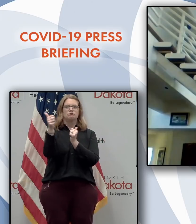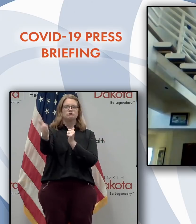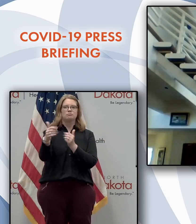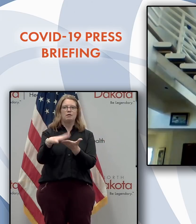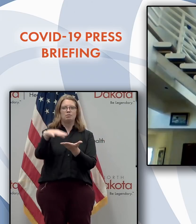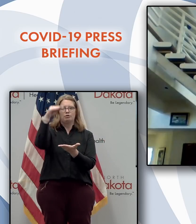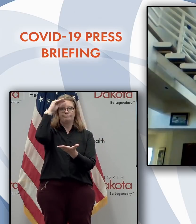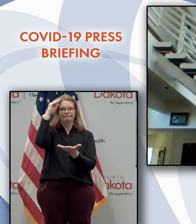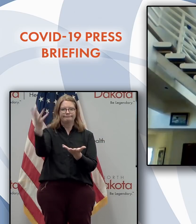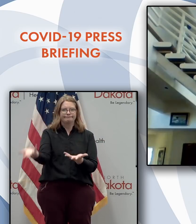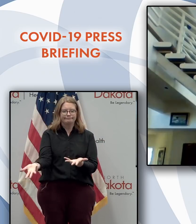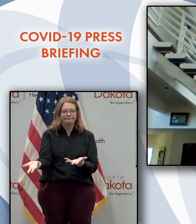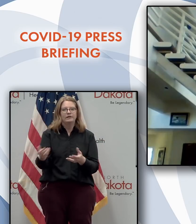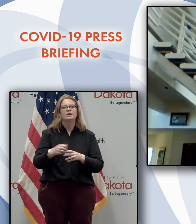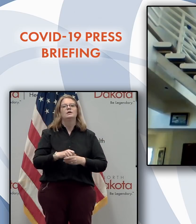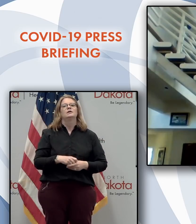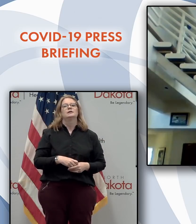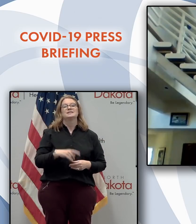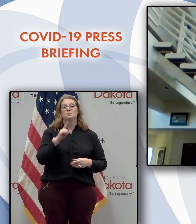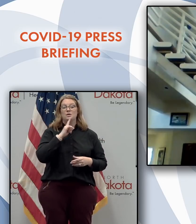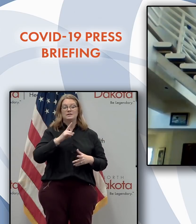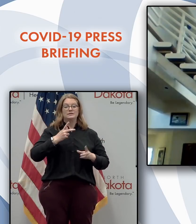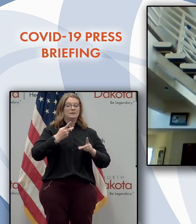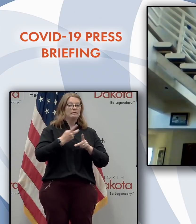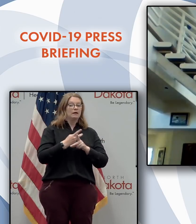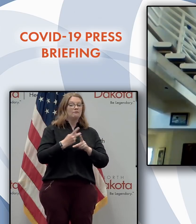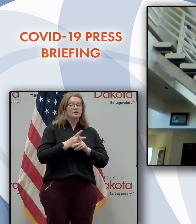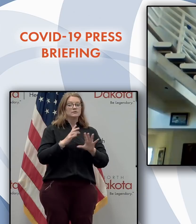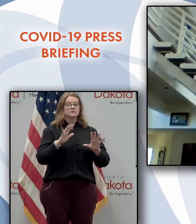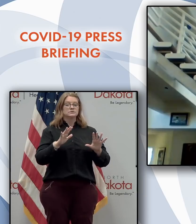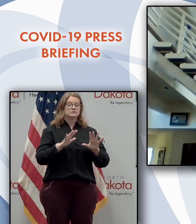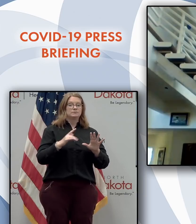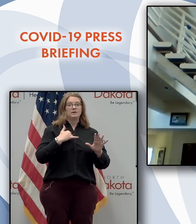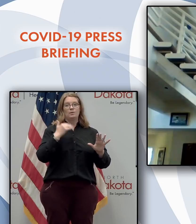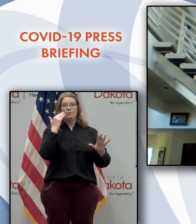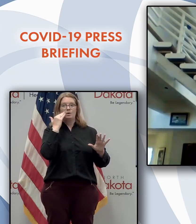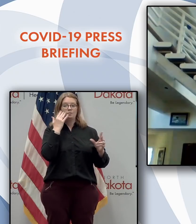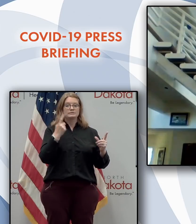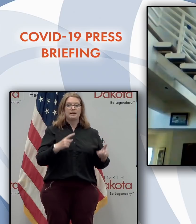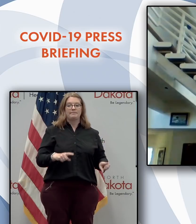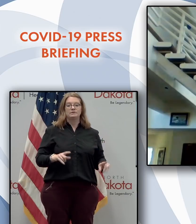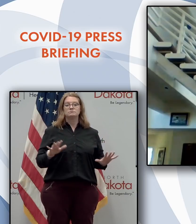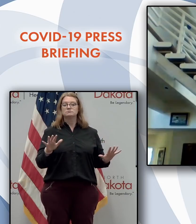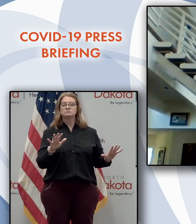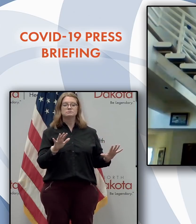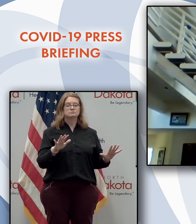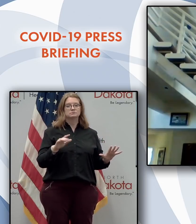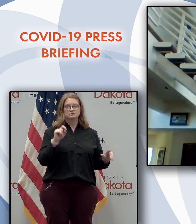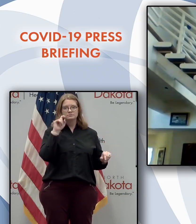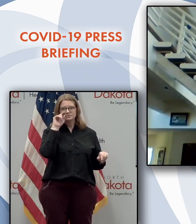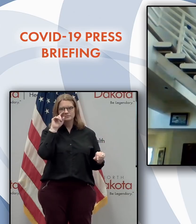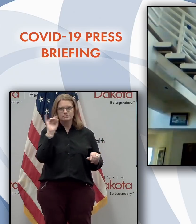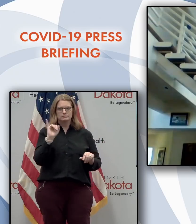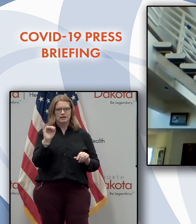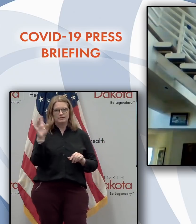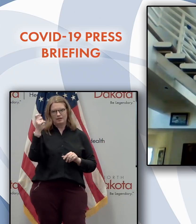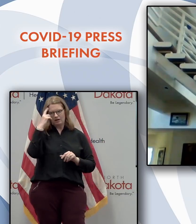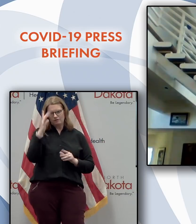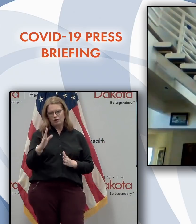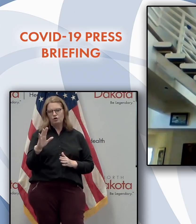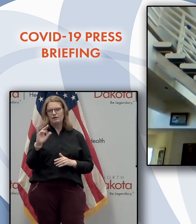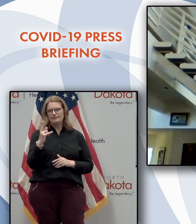thing is to keep our guard up and be aware of what's going on in the multiple ways that the governor and the chancellor